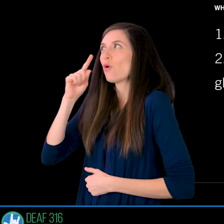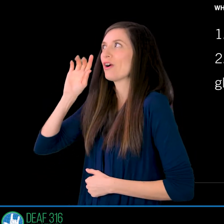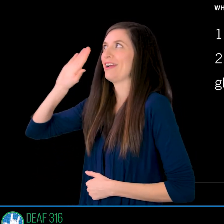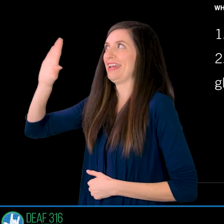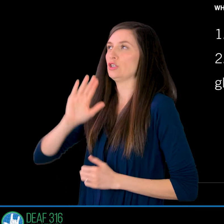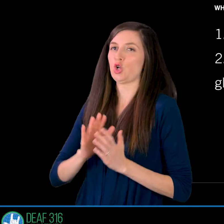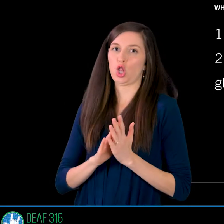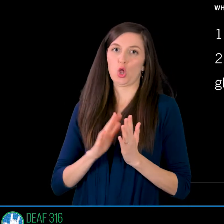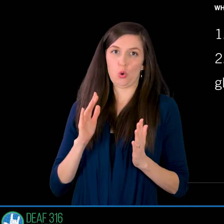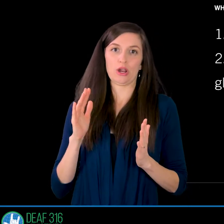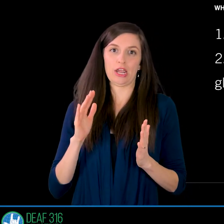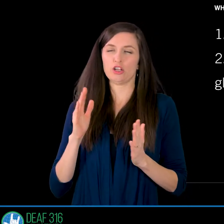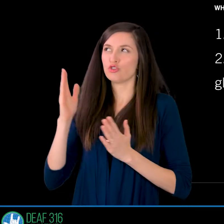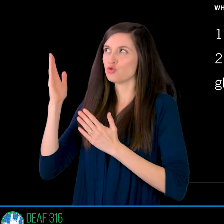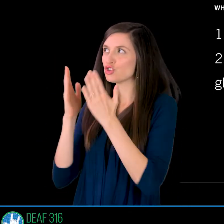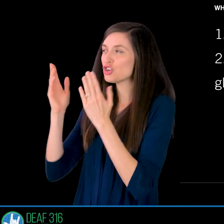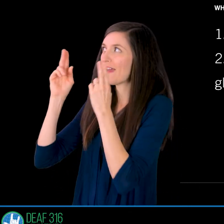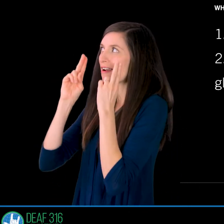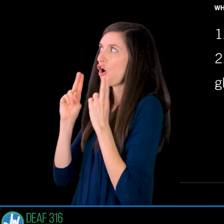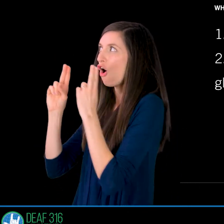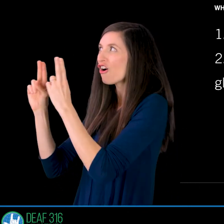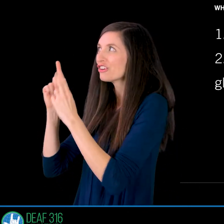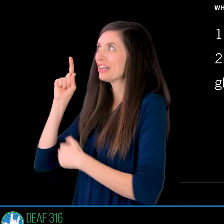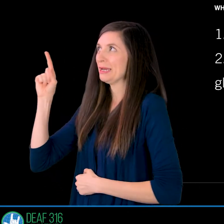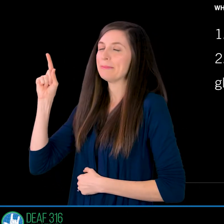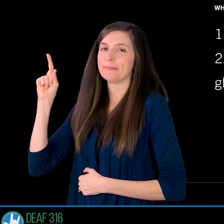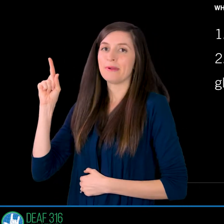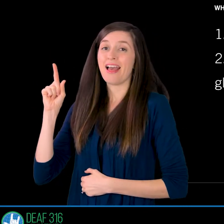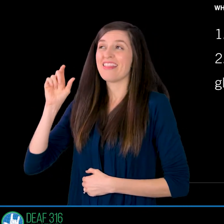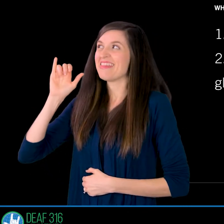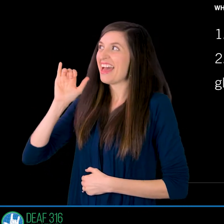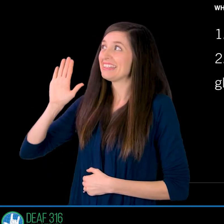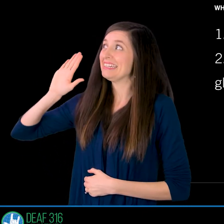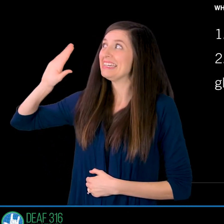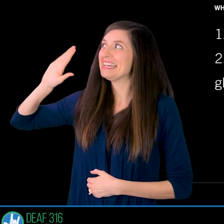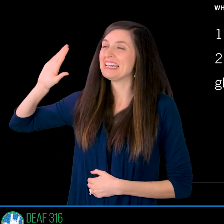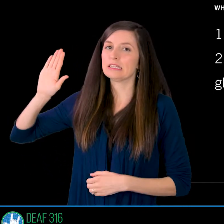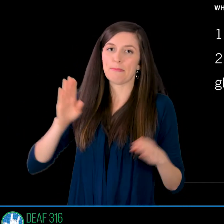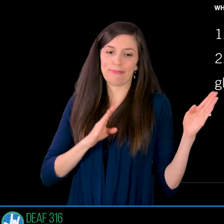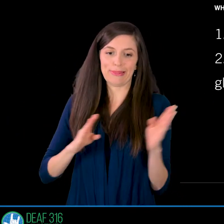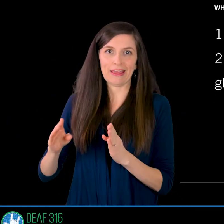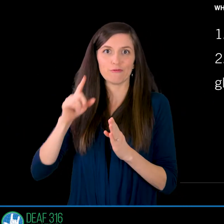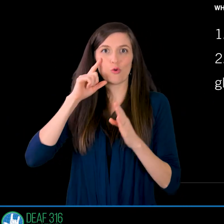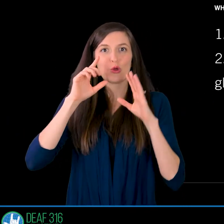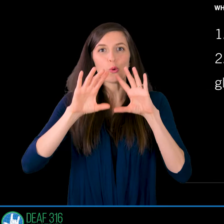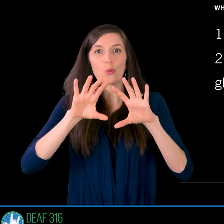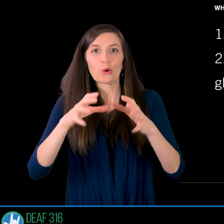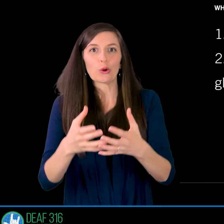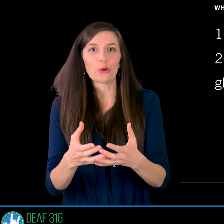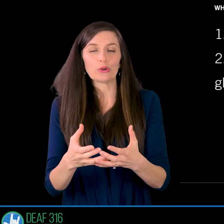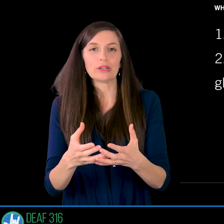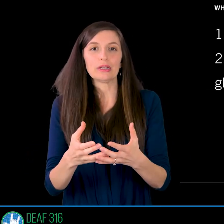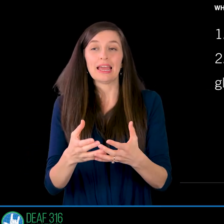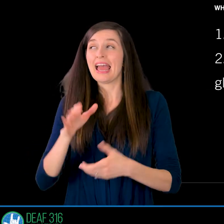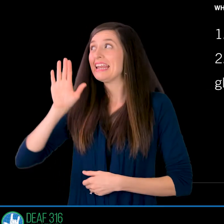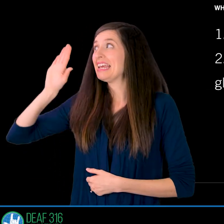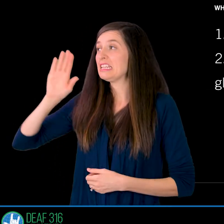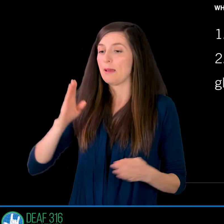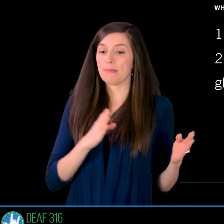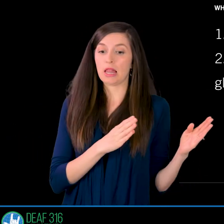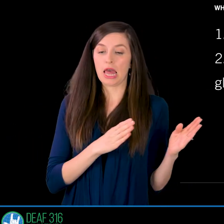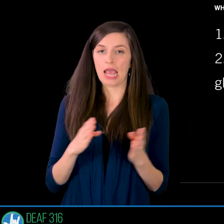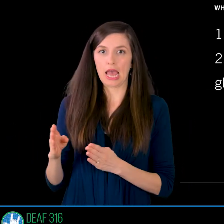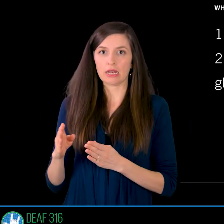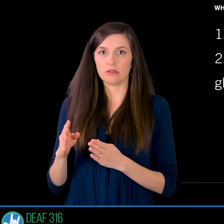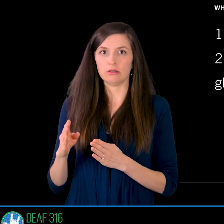glory of God. So this is God's design for the world, and design